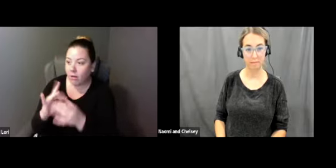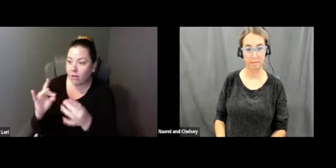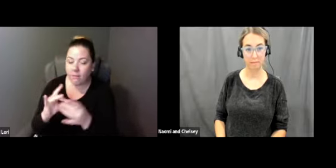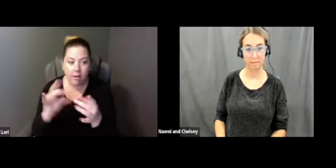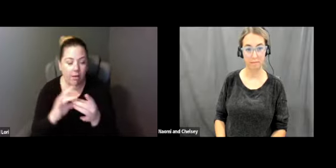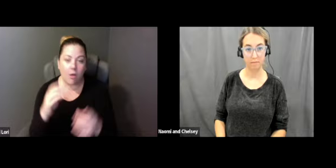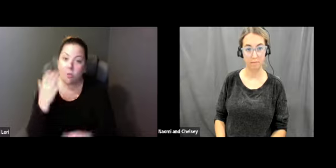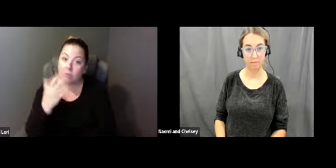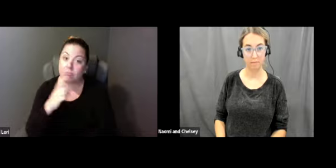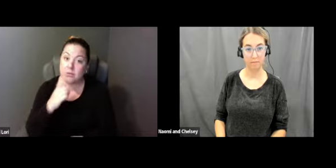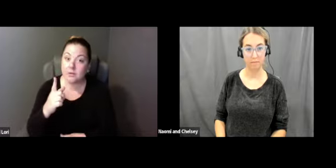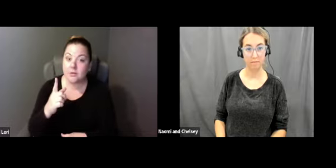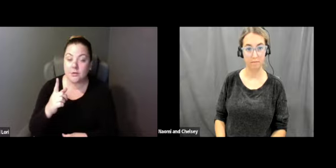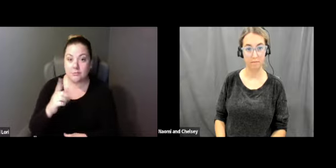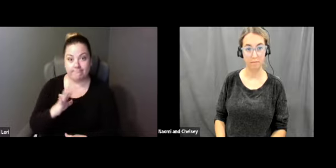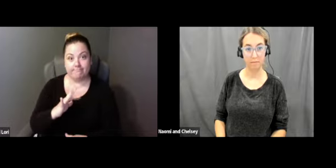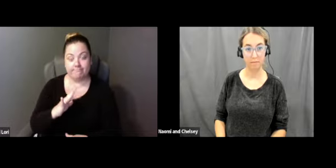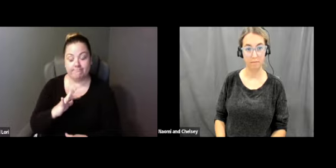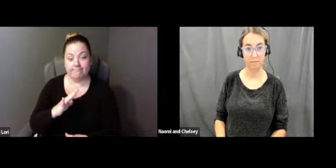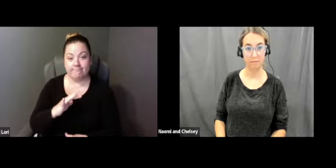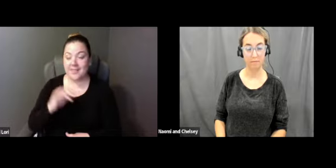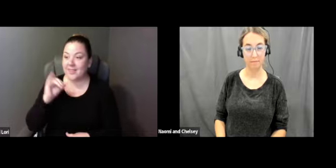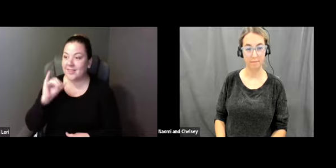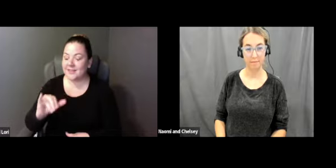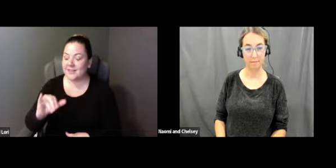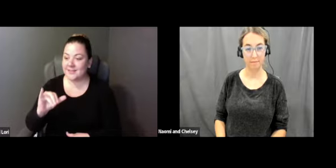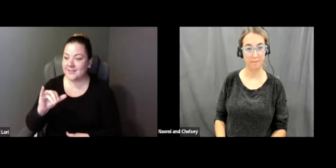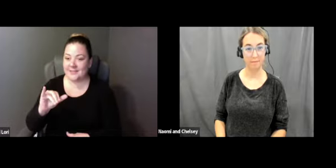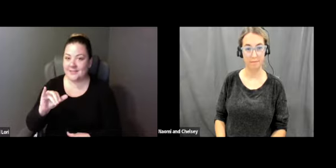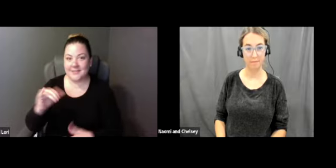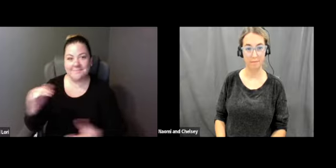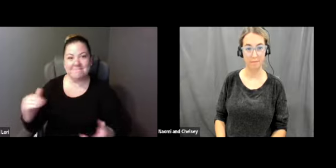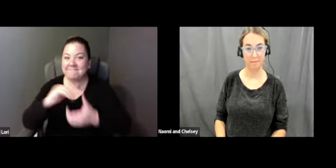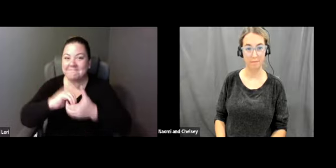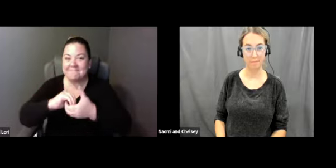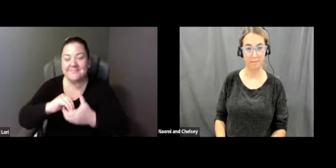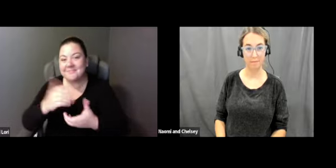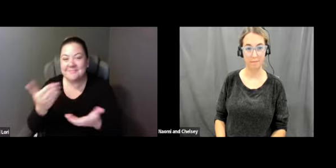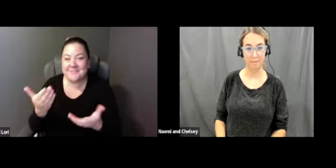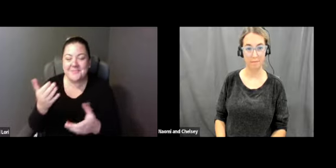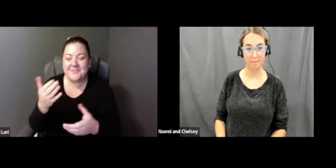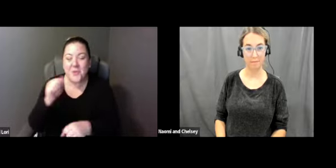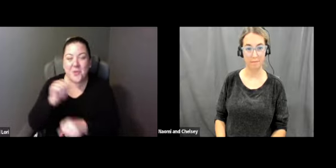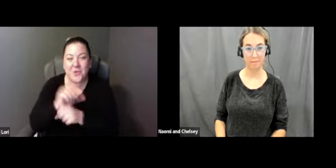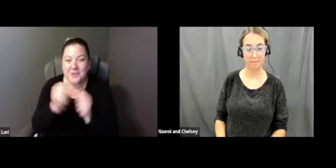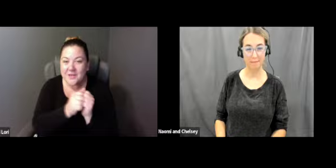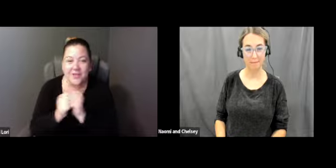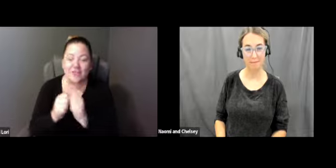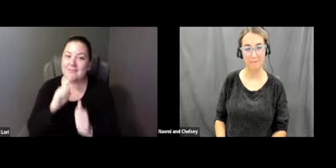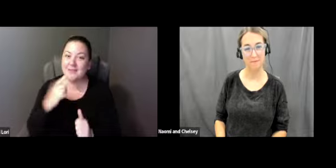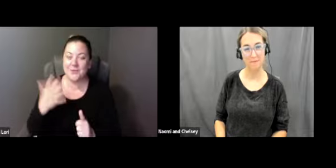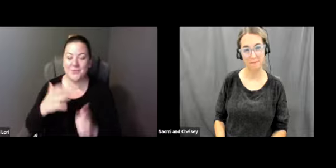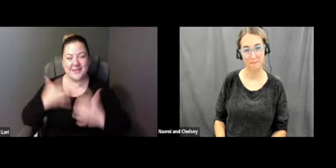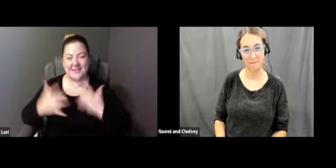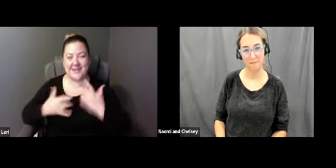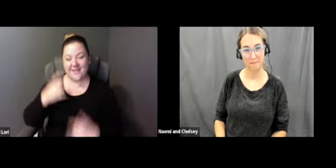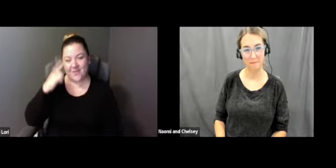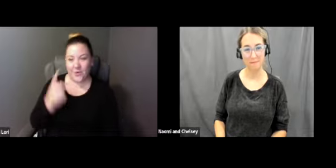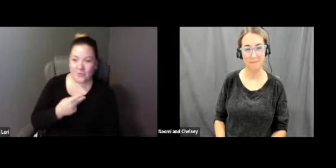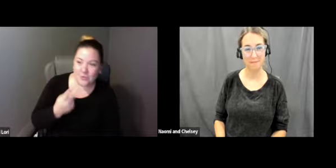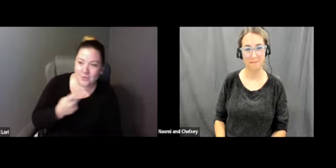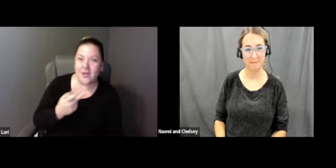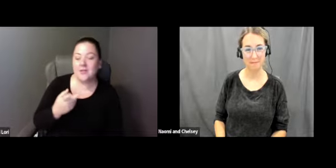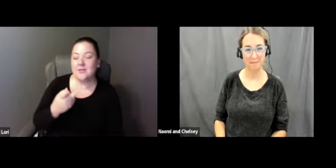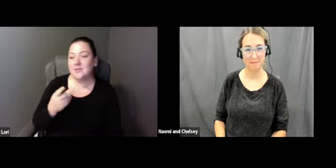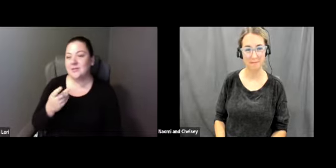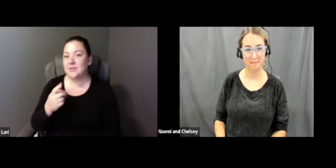just this whole thing, this collaboration, if you will, has just been really exciting for us. So we